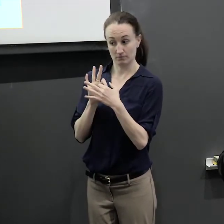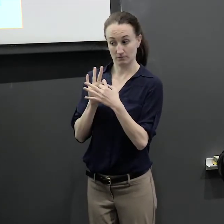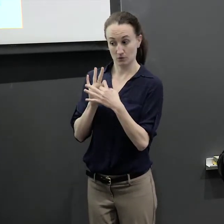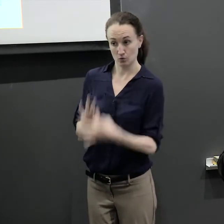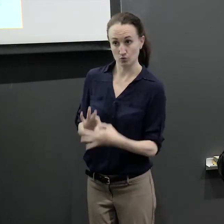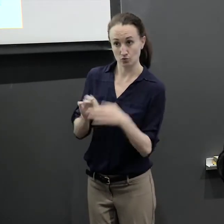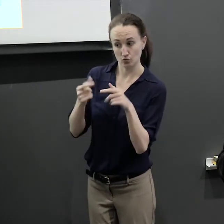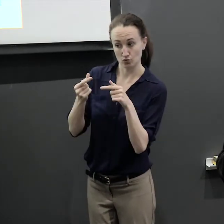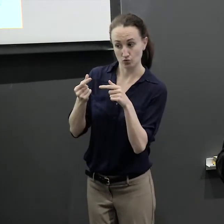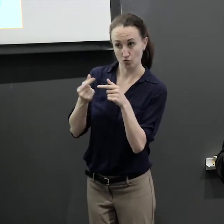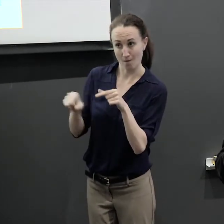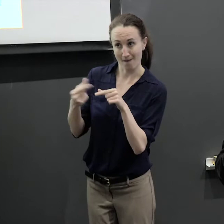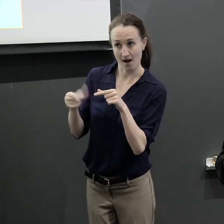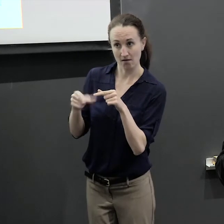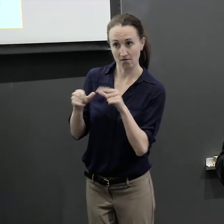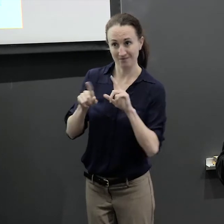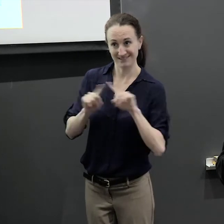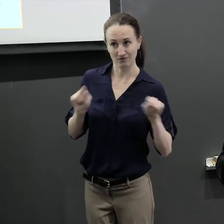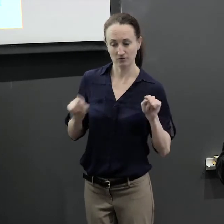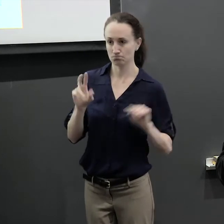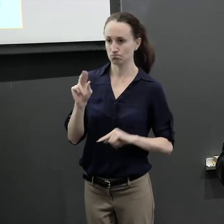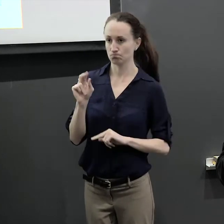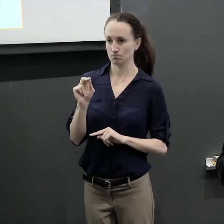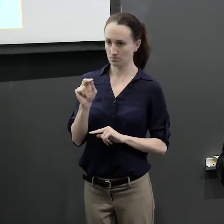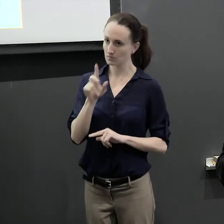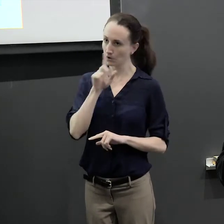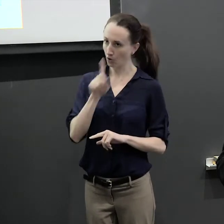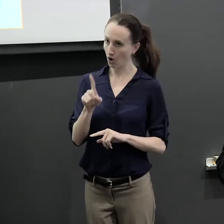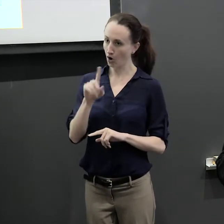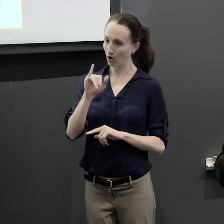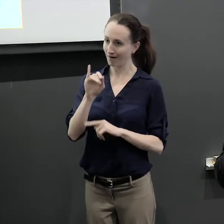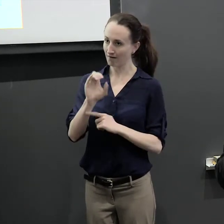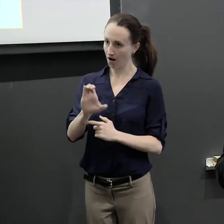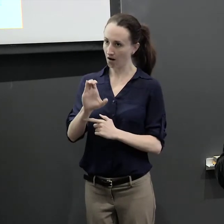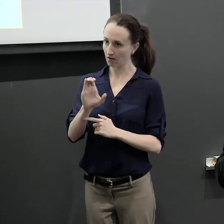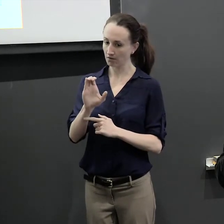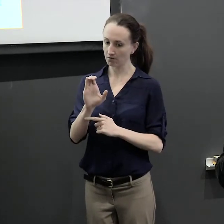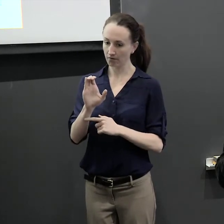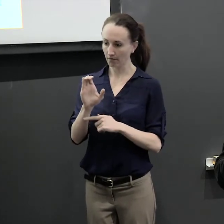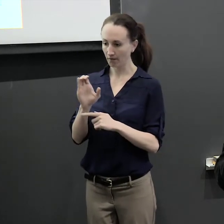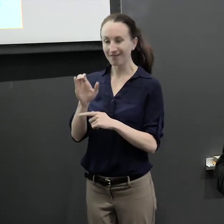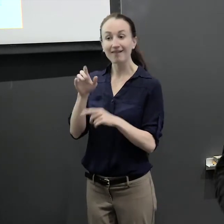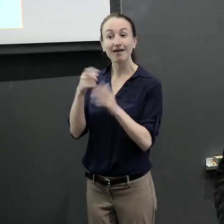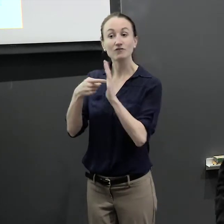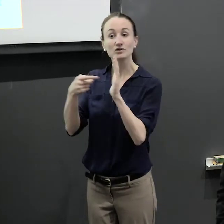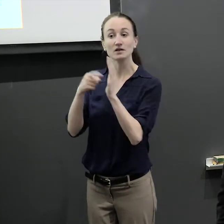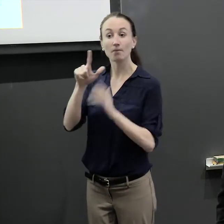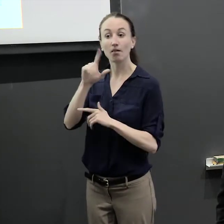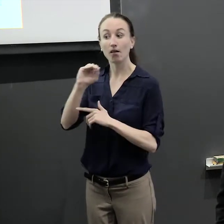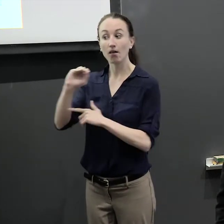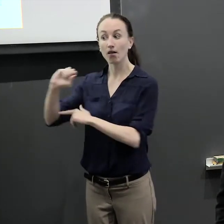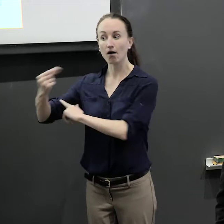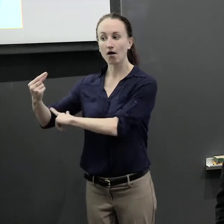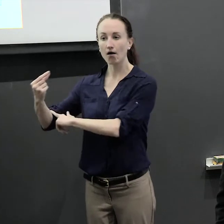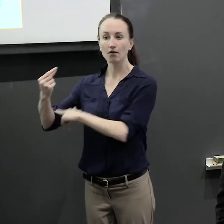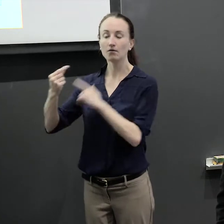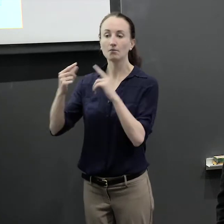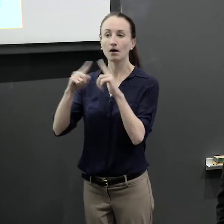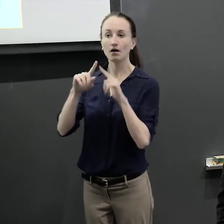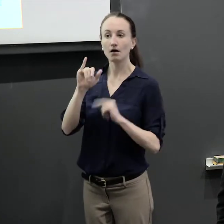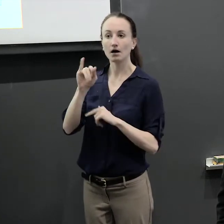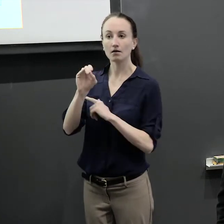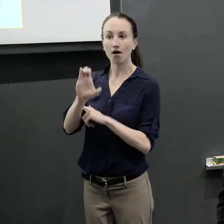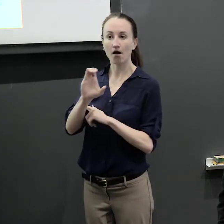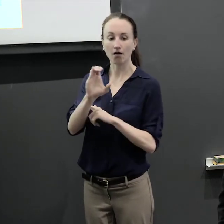distinction between the two. So that there are iconic modulations with wrong, but just because iconic modulations will